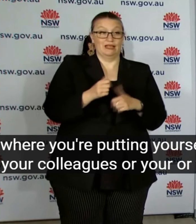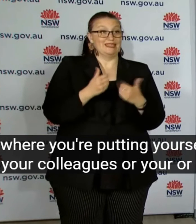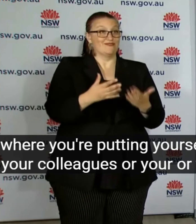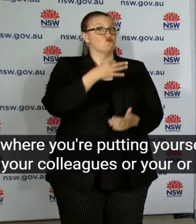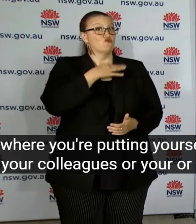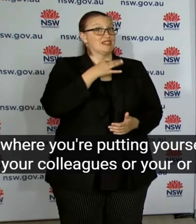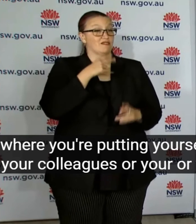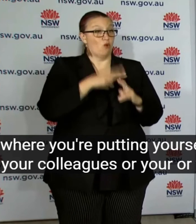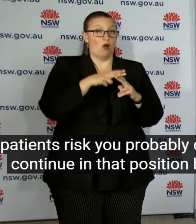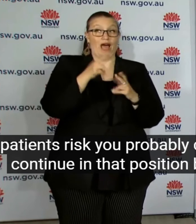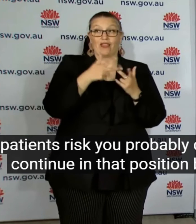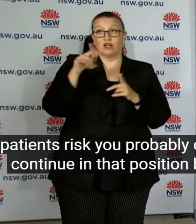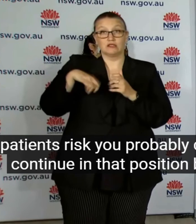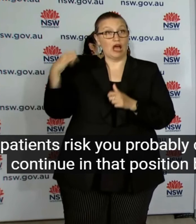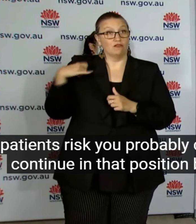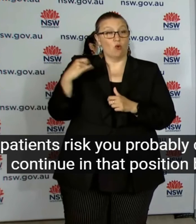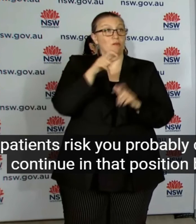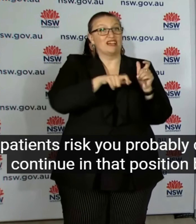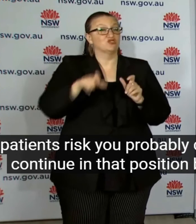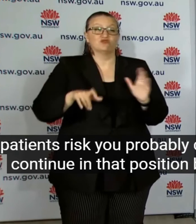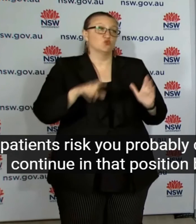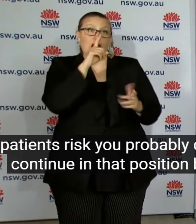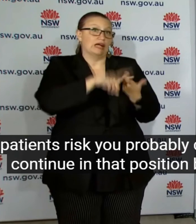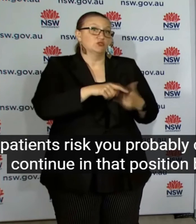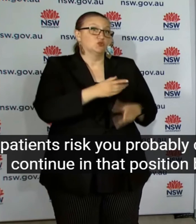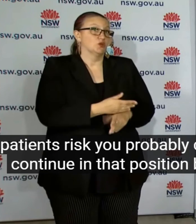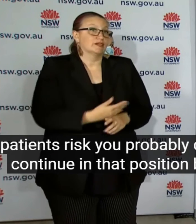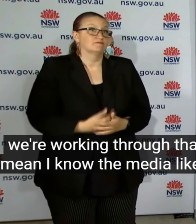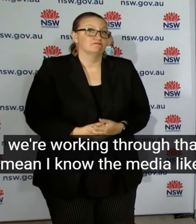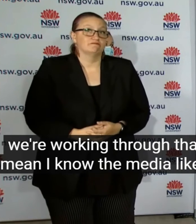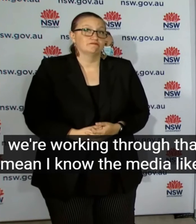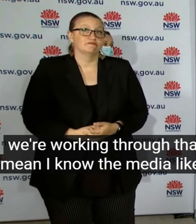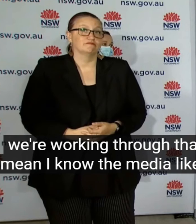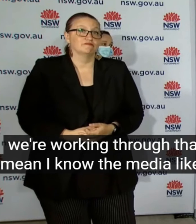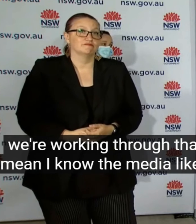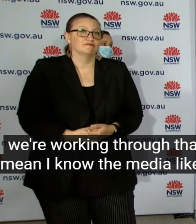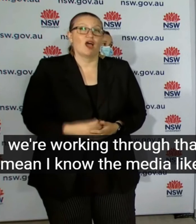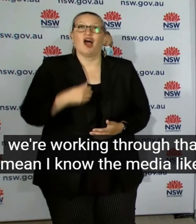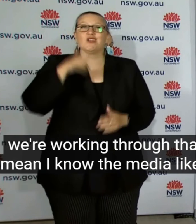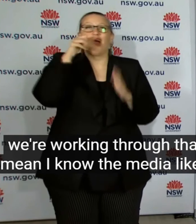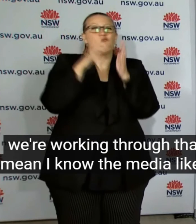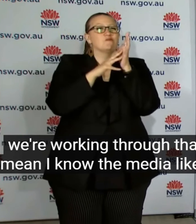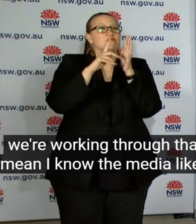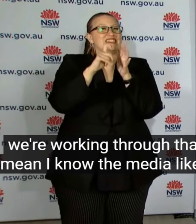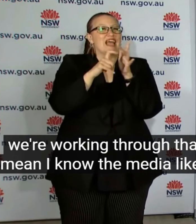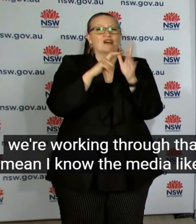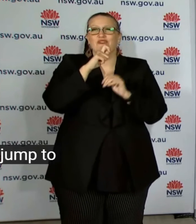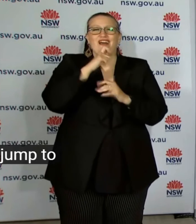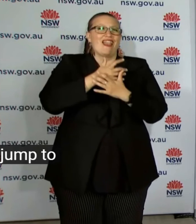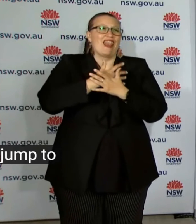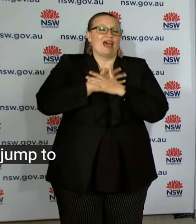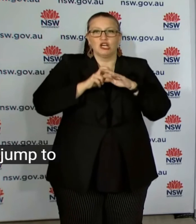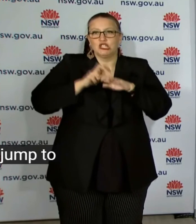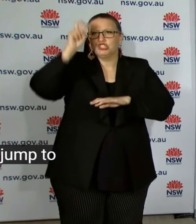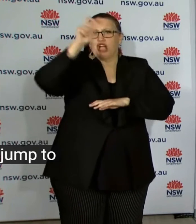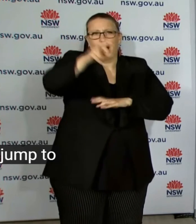probably can't continue in that position, but we're working through that. I mean, I know the media like to jump to what's the worst case scenario. I'm the Minister and I